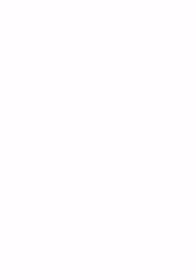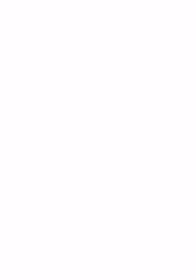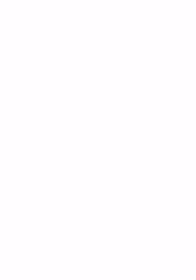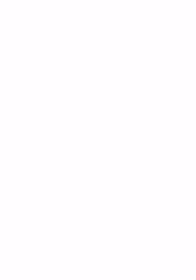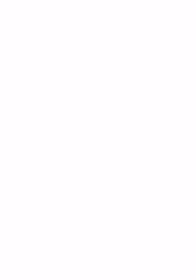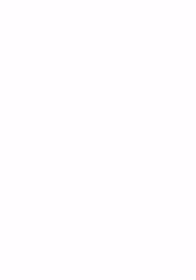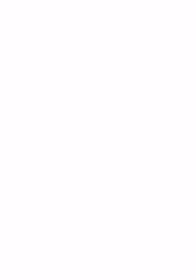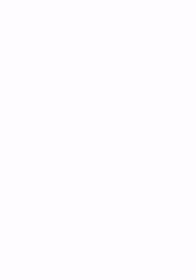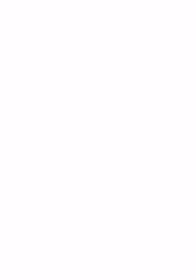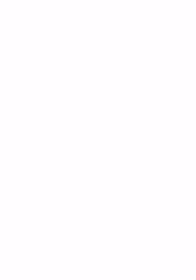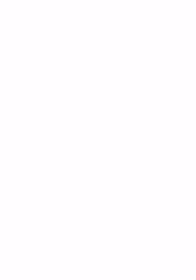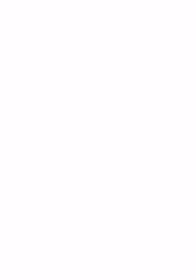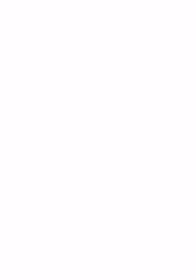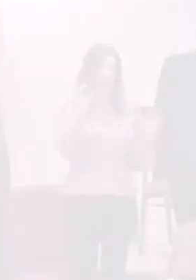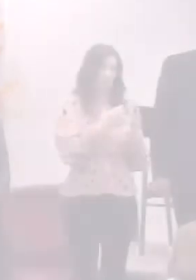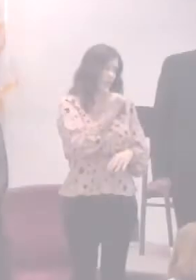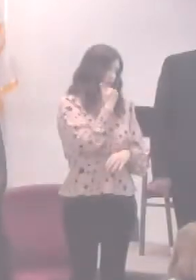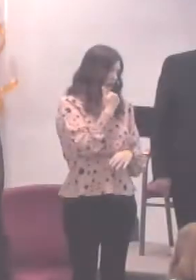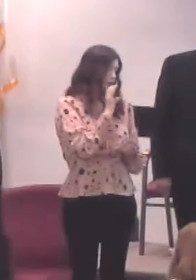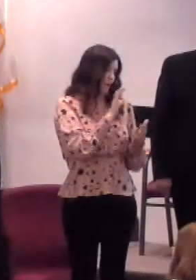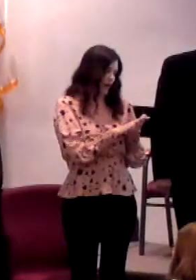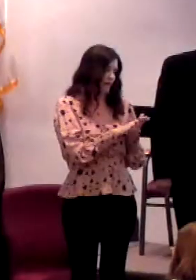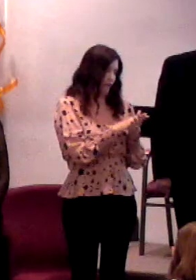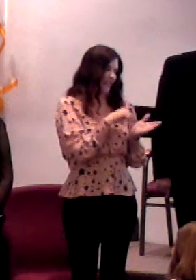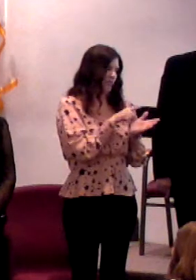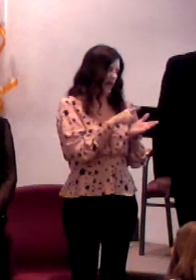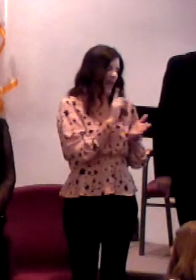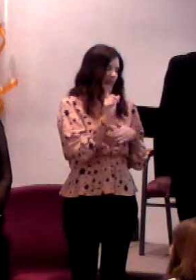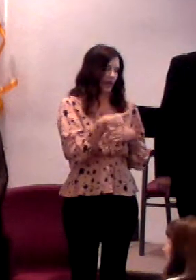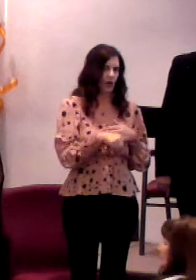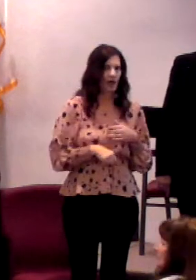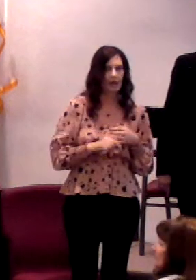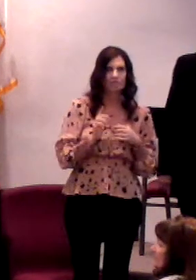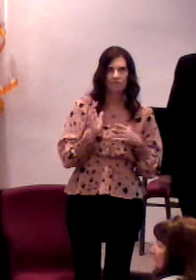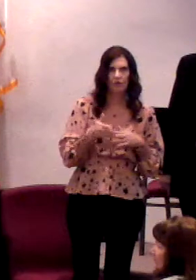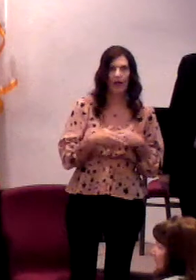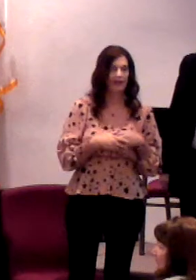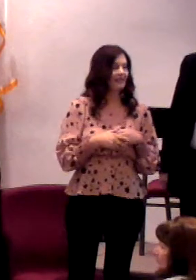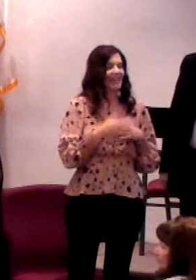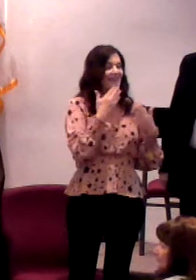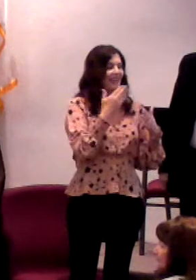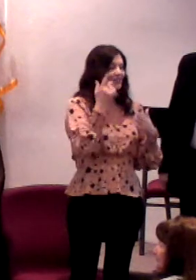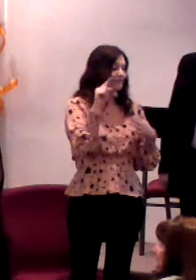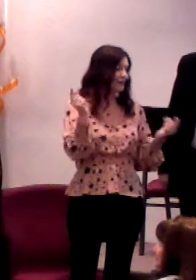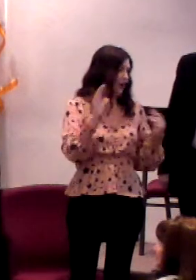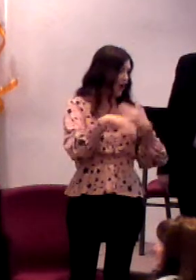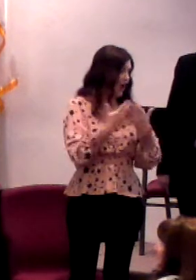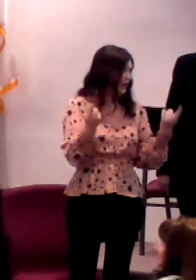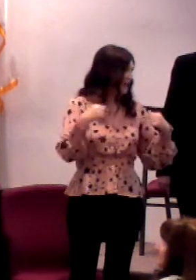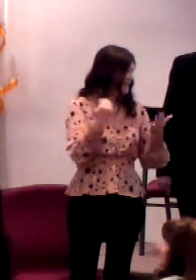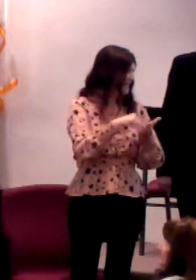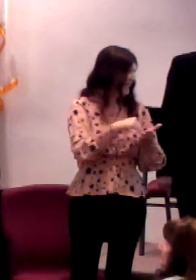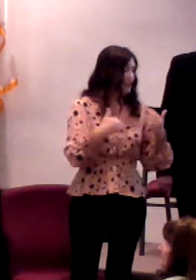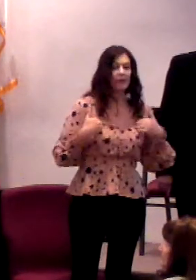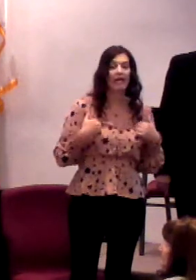right. If you do it wrong, she'll make you pay for it later, I'm sure. Thank you all for being here again. We've got